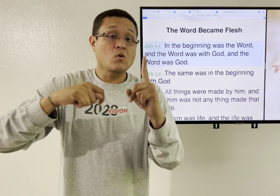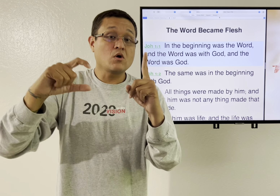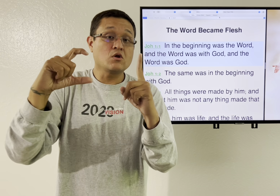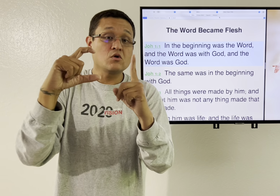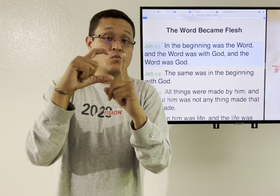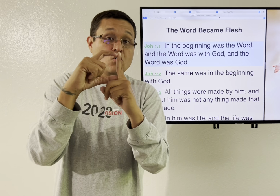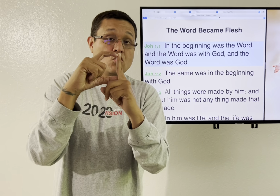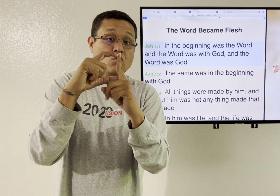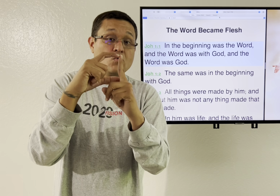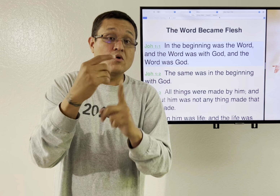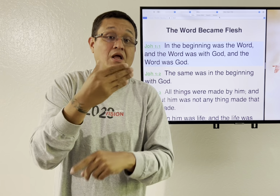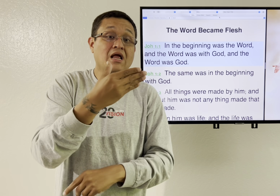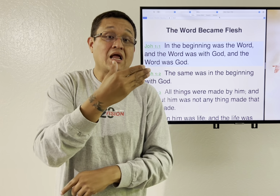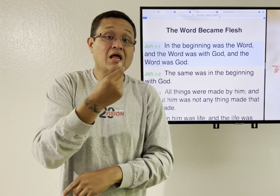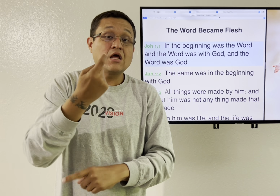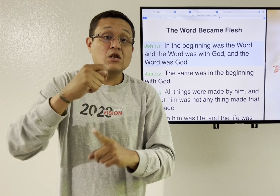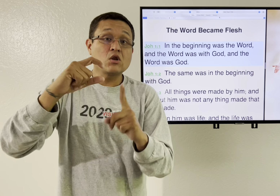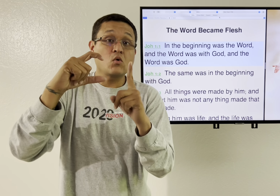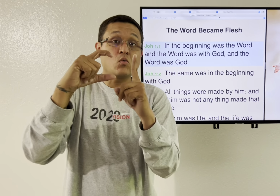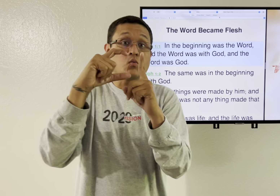So in the beginning was the Word.